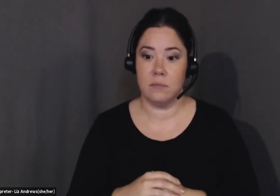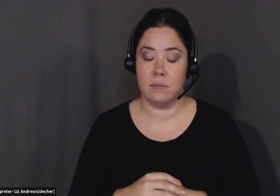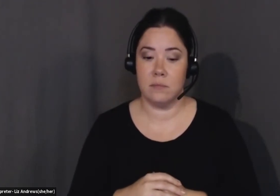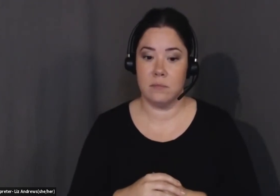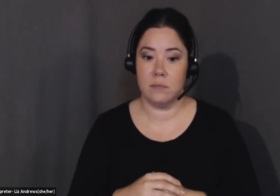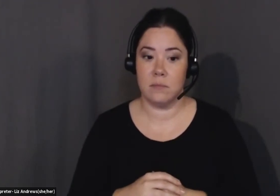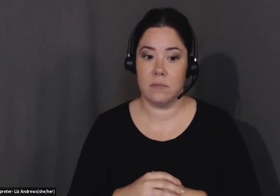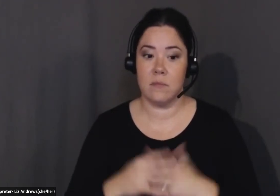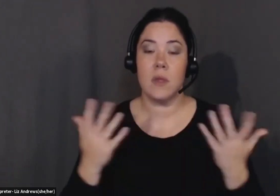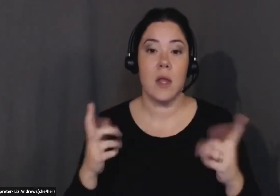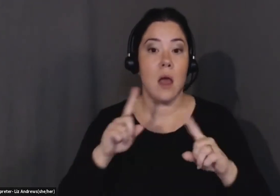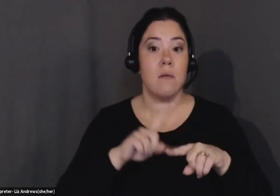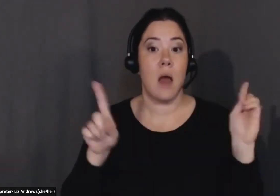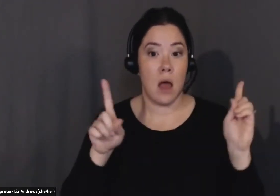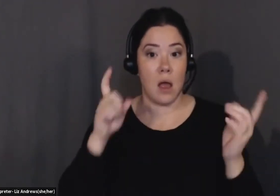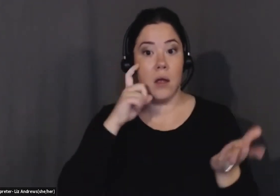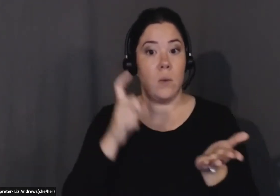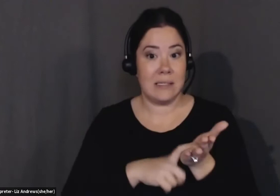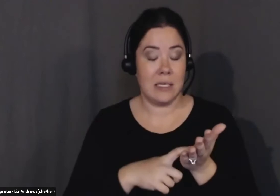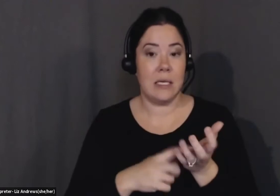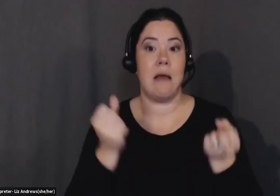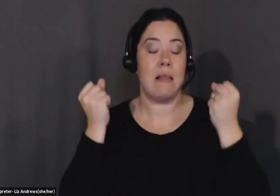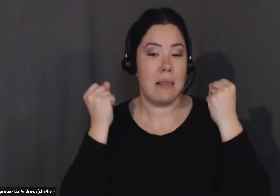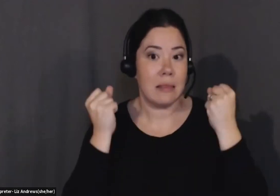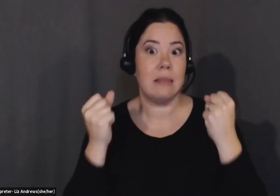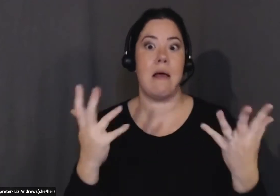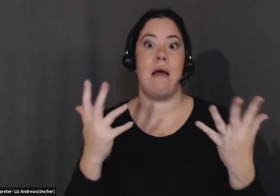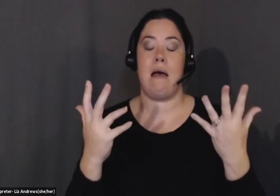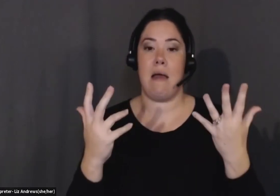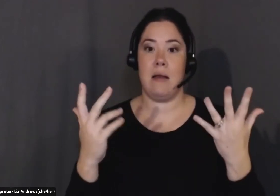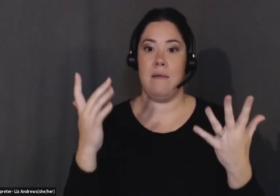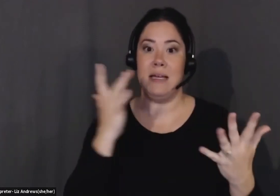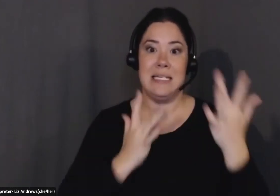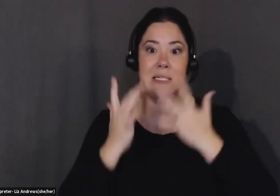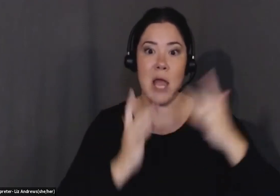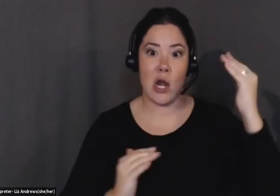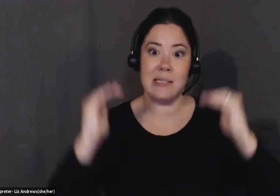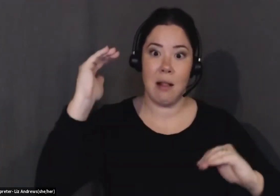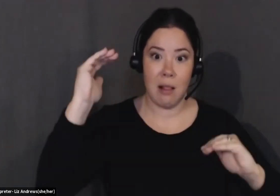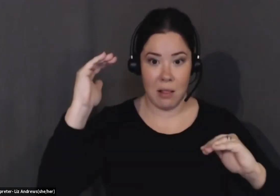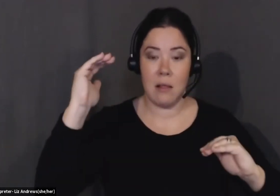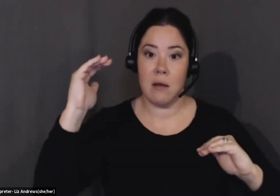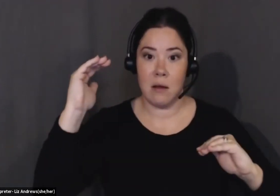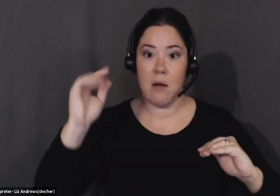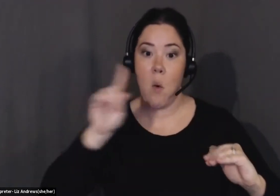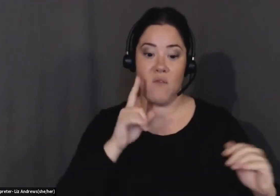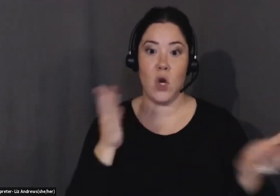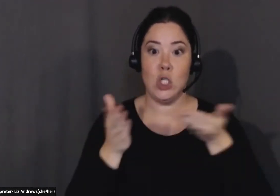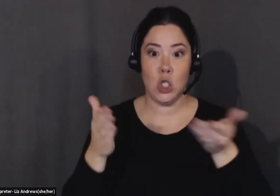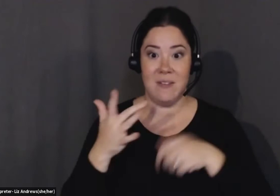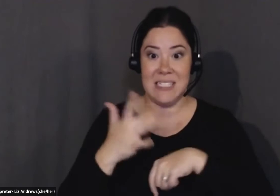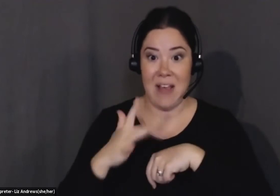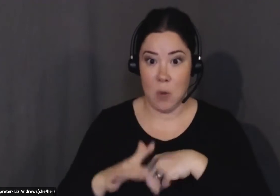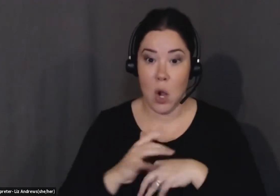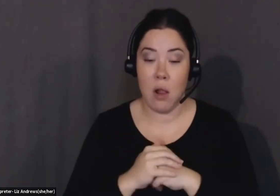But yet we see a lot of disparities in services being available, especially,